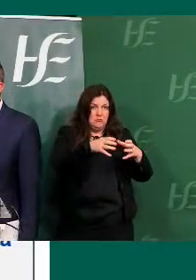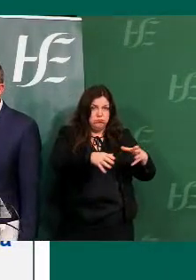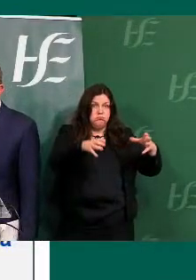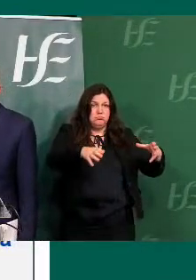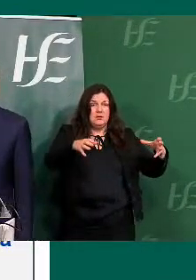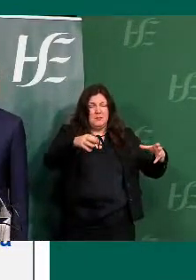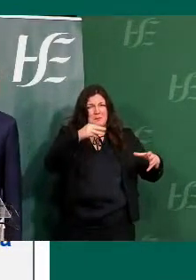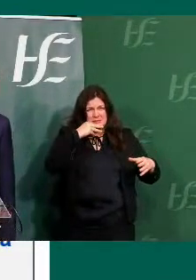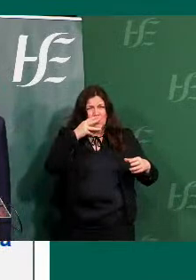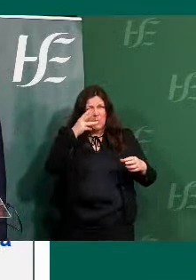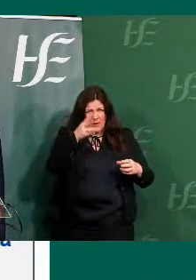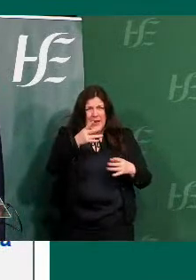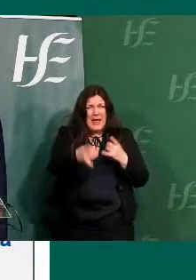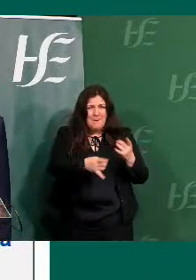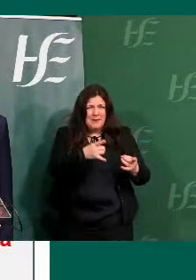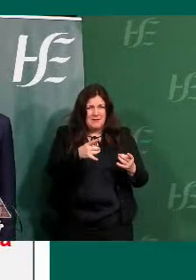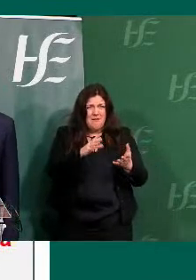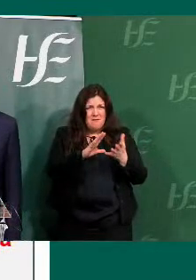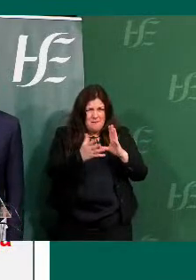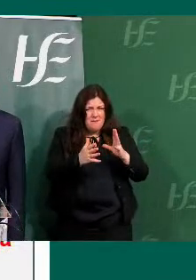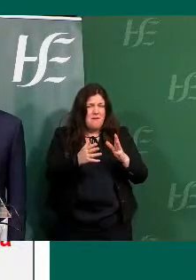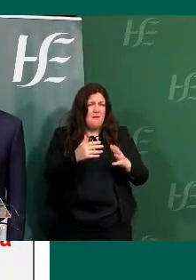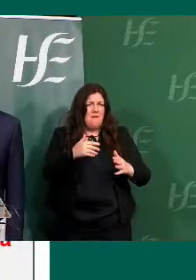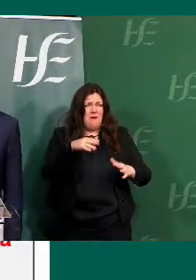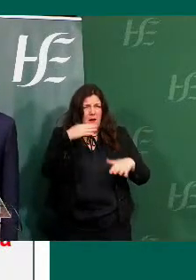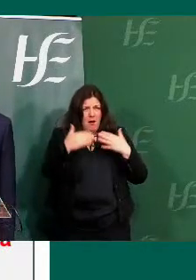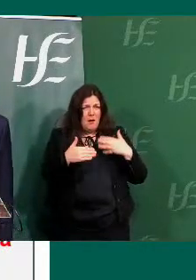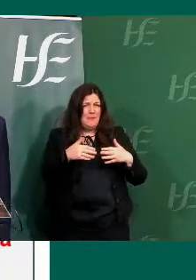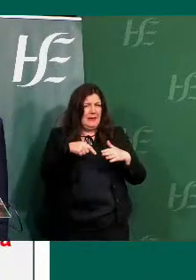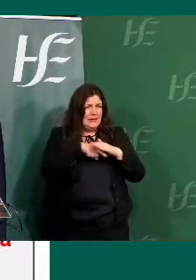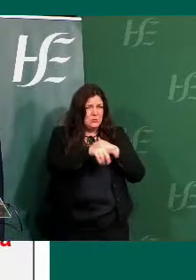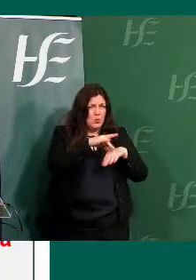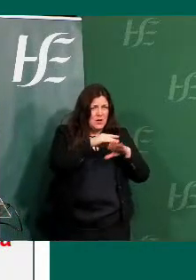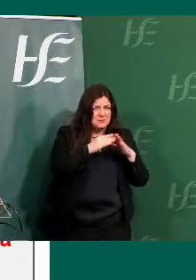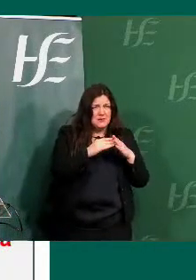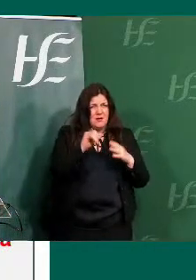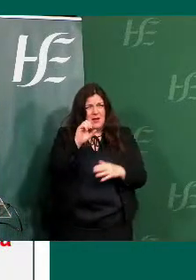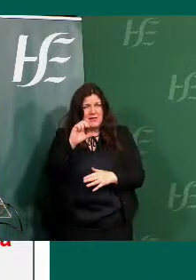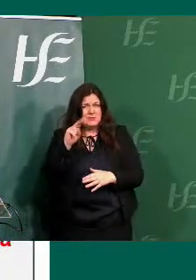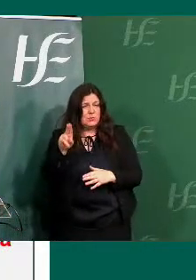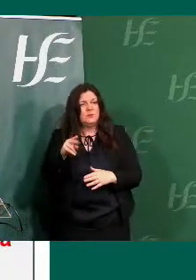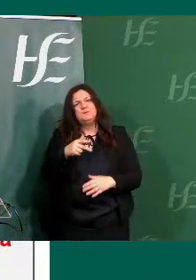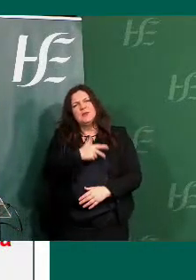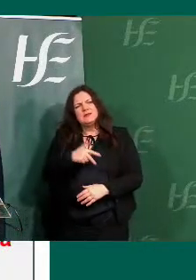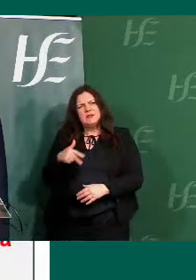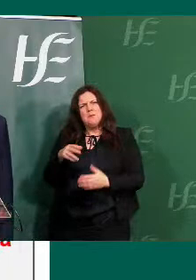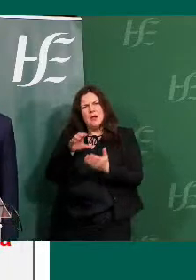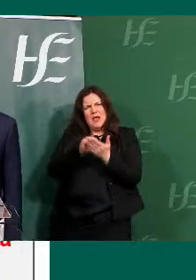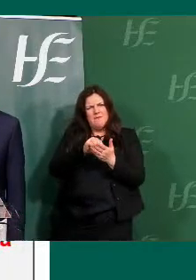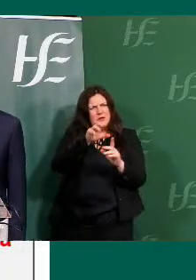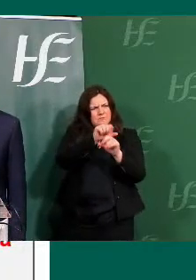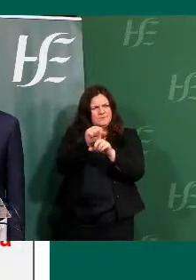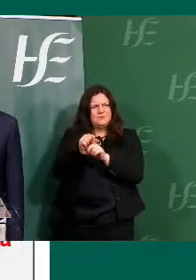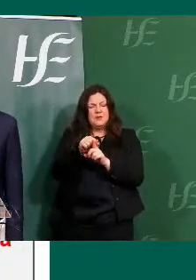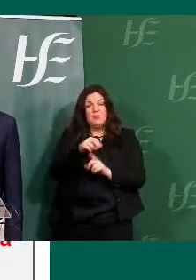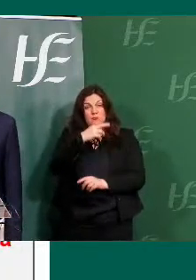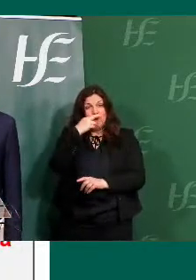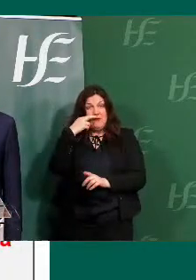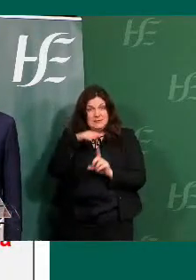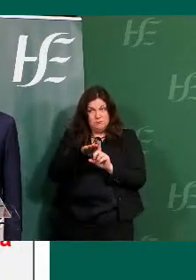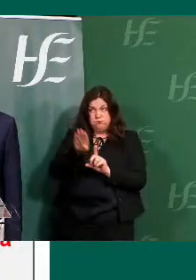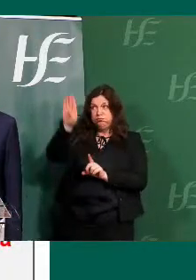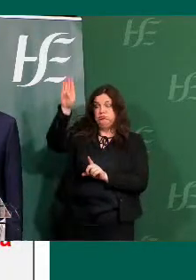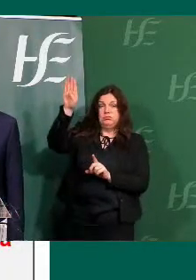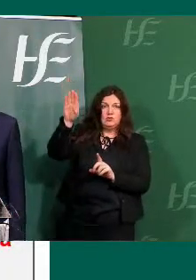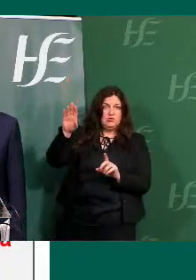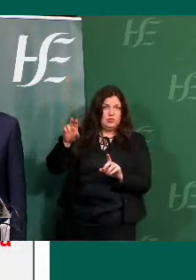into harm, whether it's hospitalization or ICU. Denmark, some richer data in a way. There's the cases in red sharply rising,